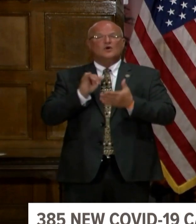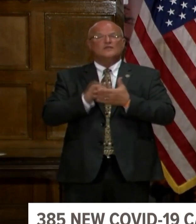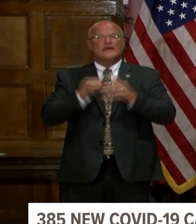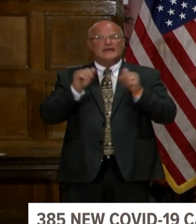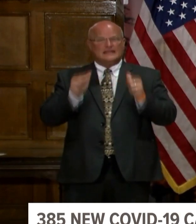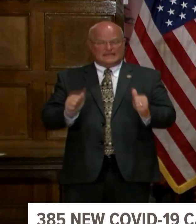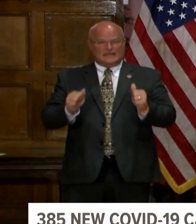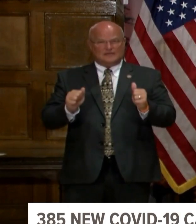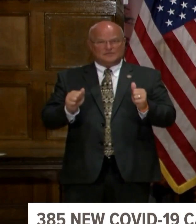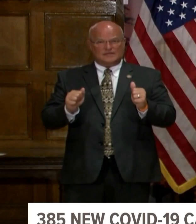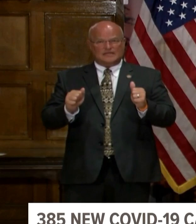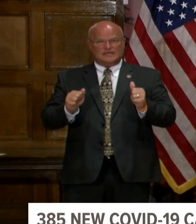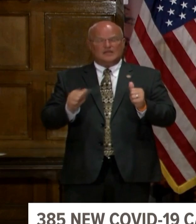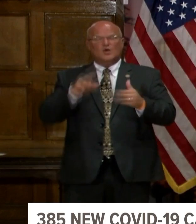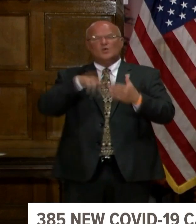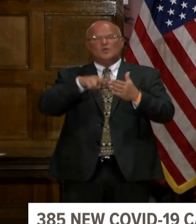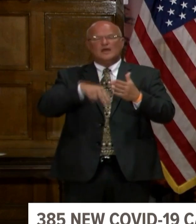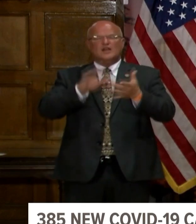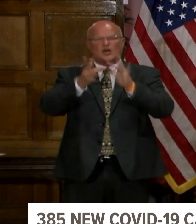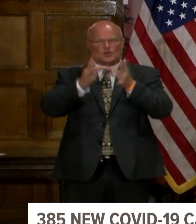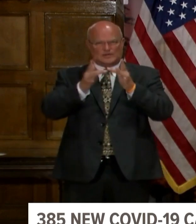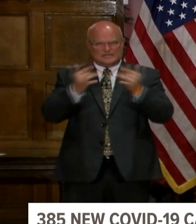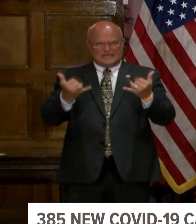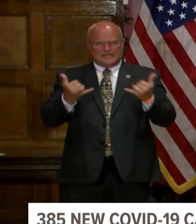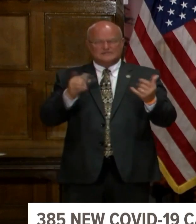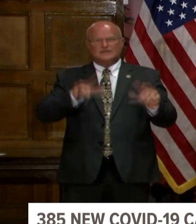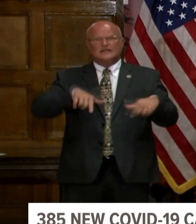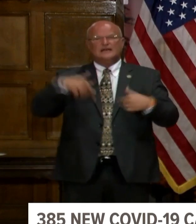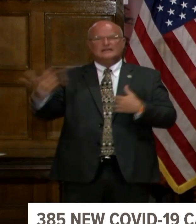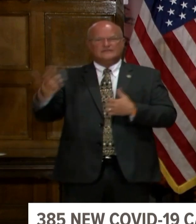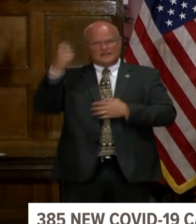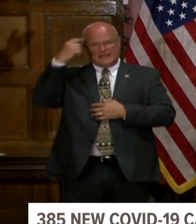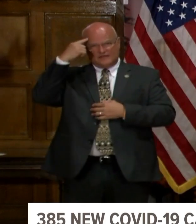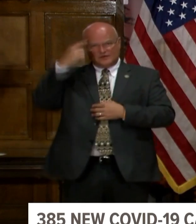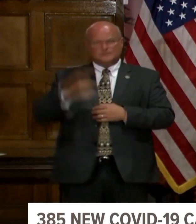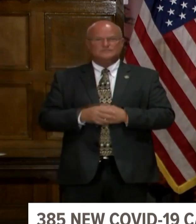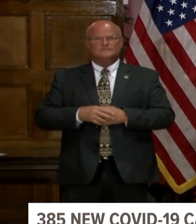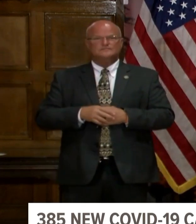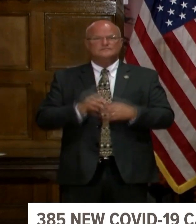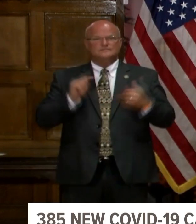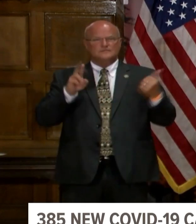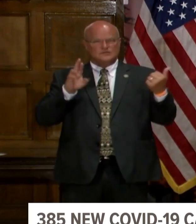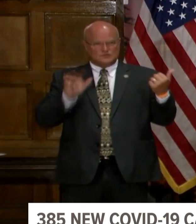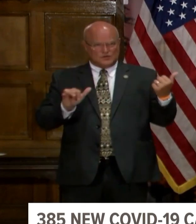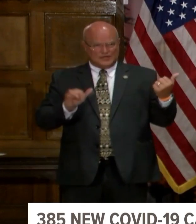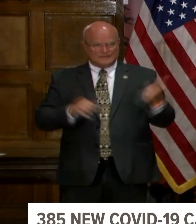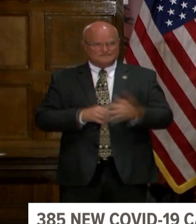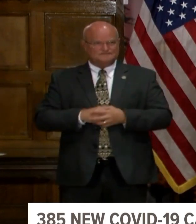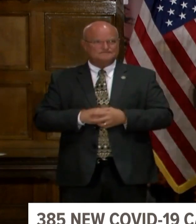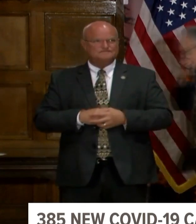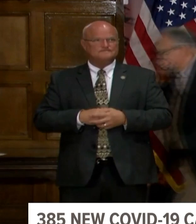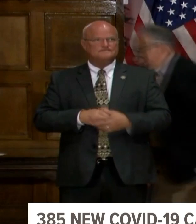be read at our website. So I'll turn it back over to the governor.